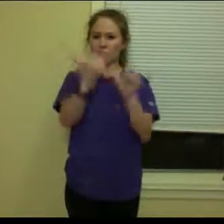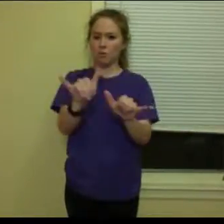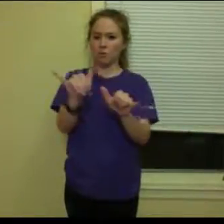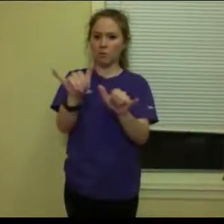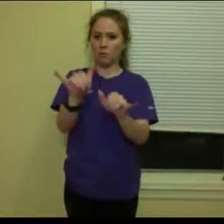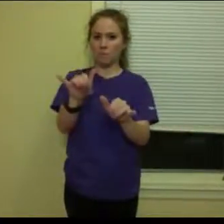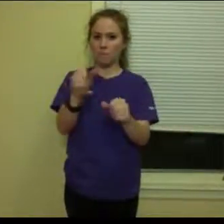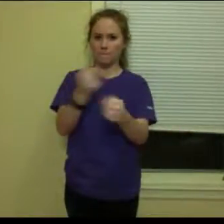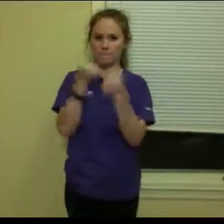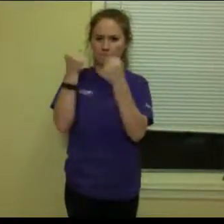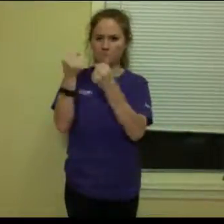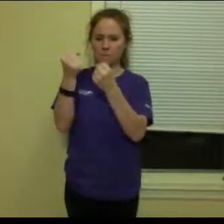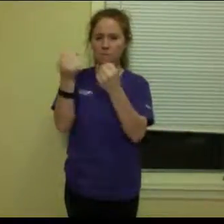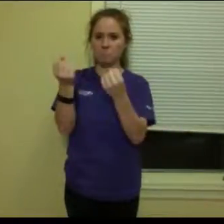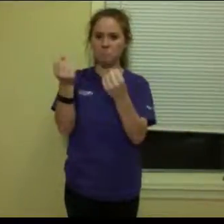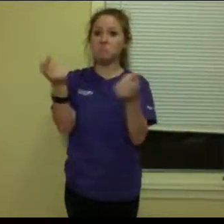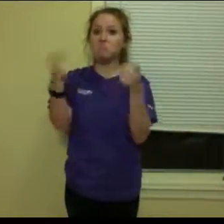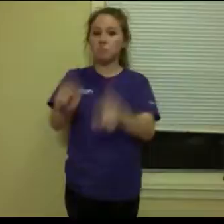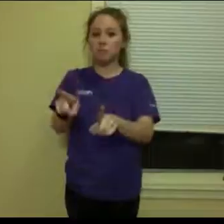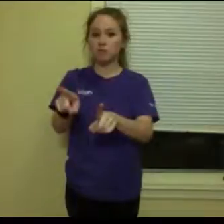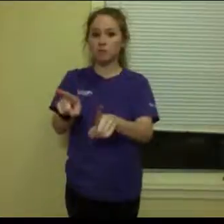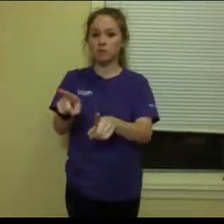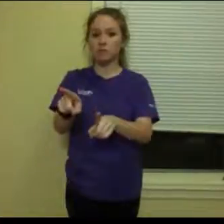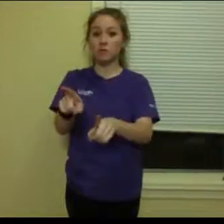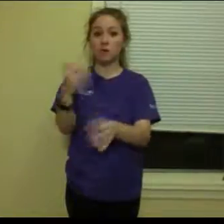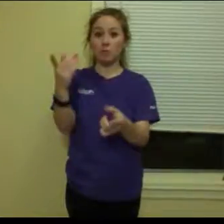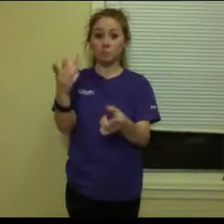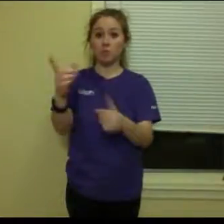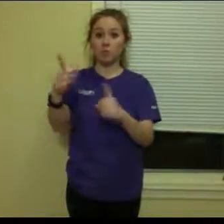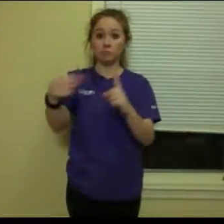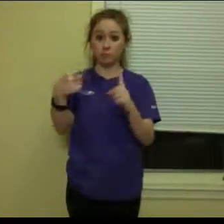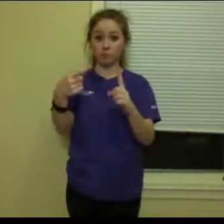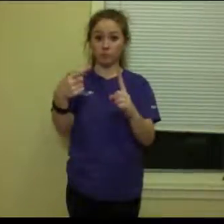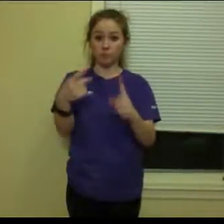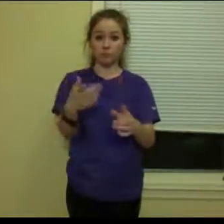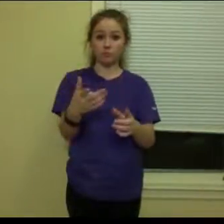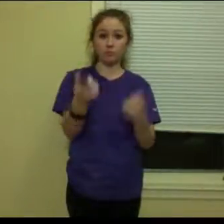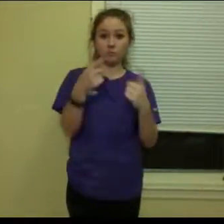and the popular vote that we achieve shared power.